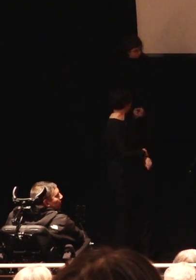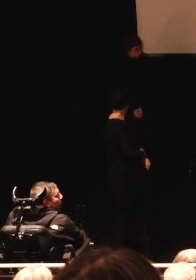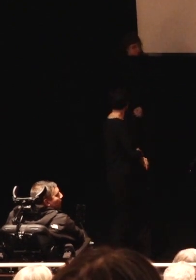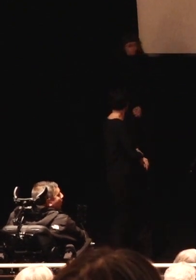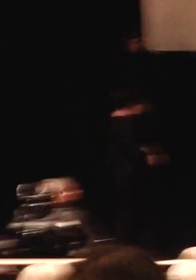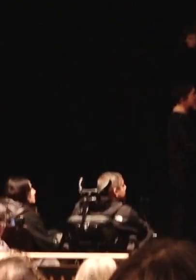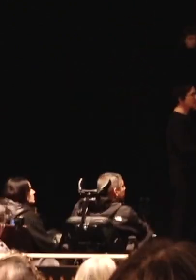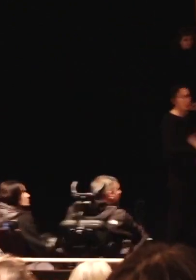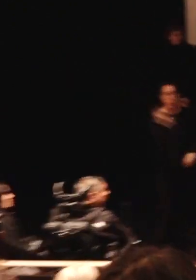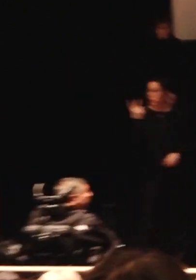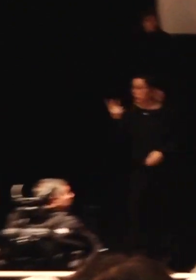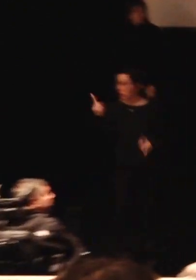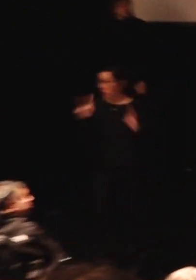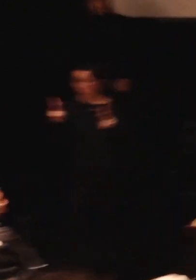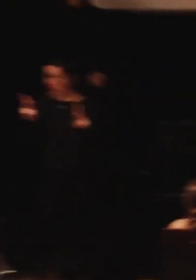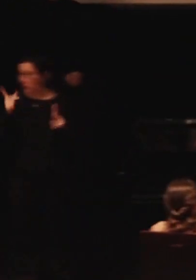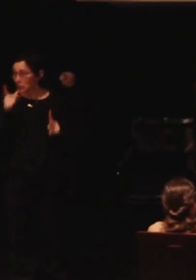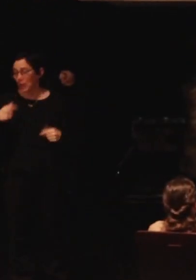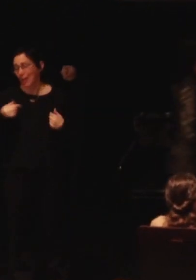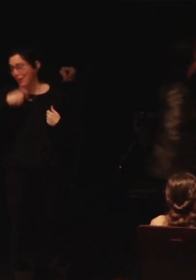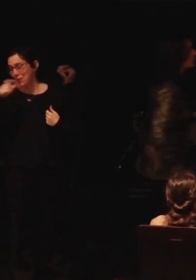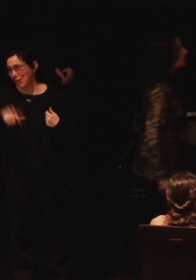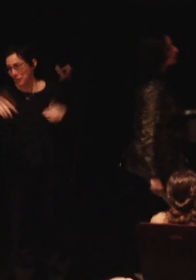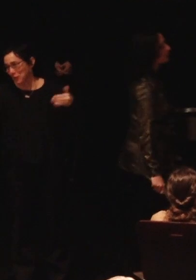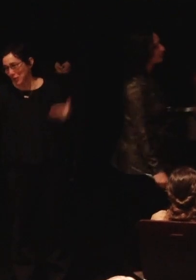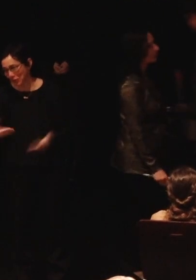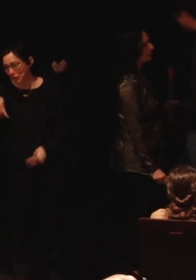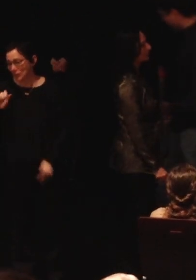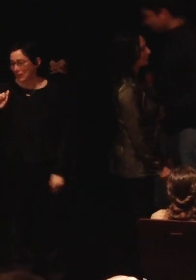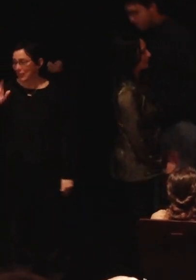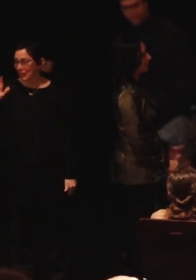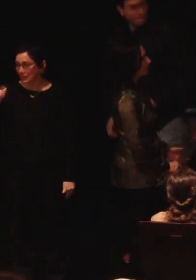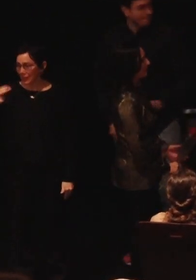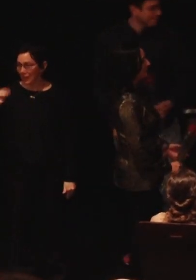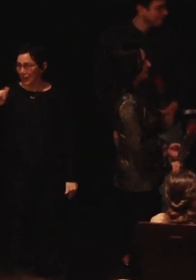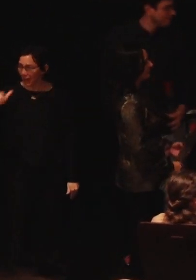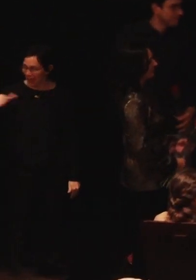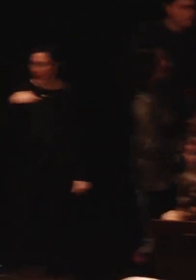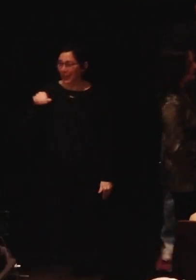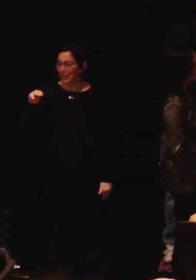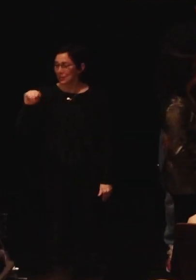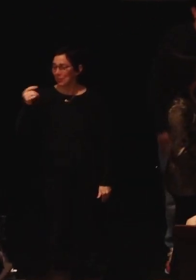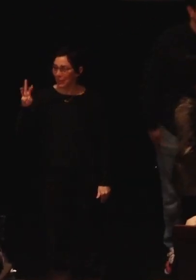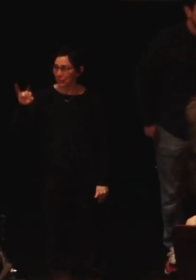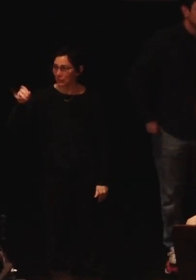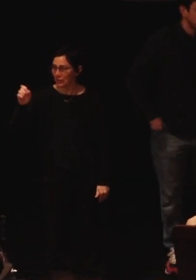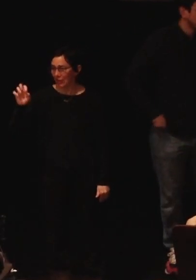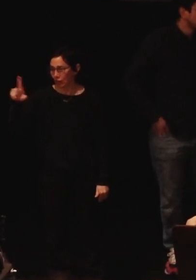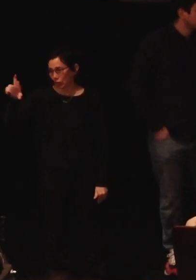And now, two people who really need no introduction. Please welcome Sarah Hay and Matthew Jeffers. Sarah and Matthew.